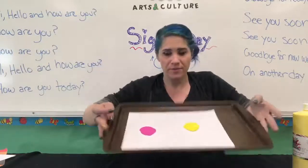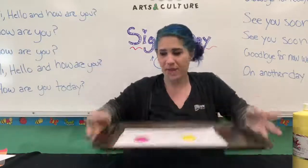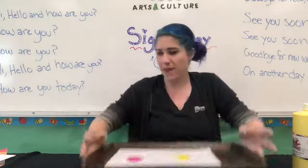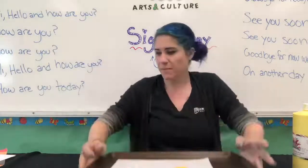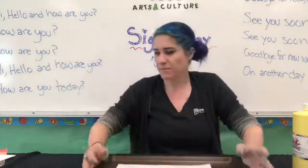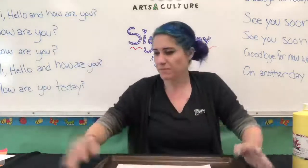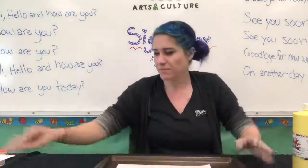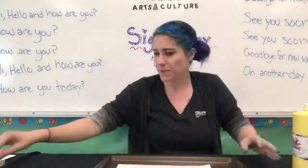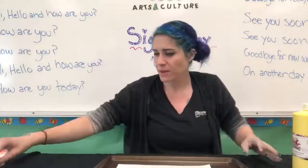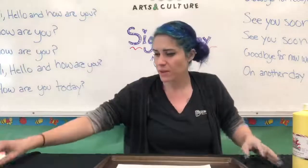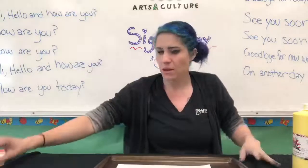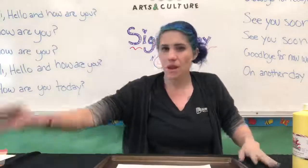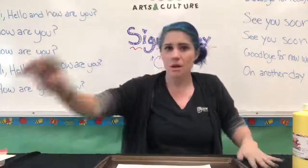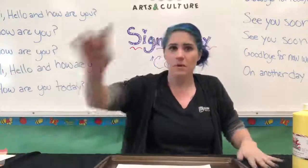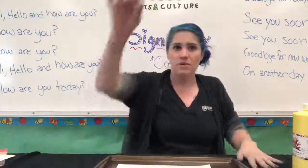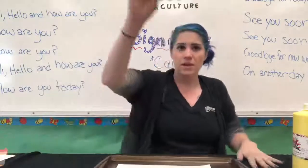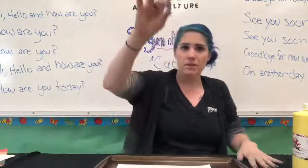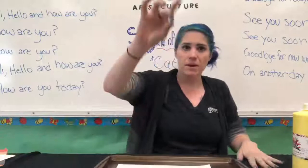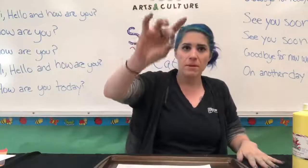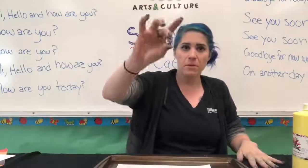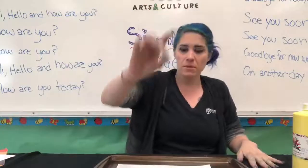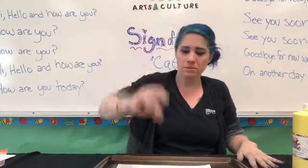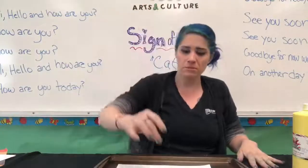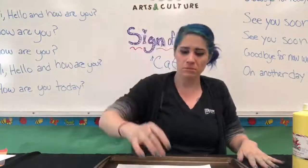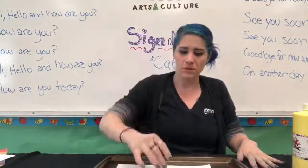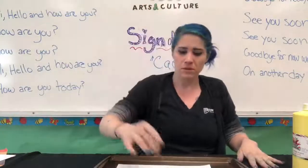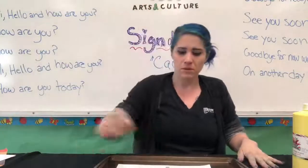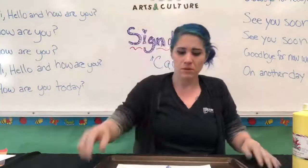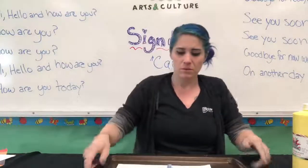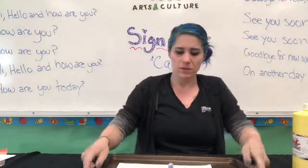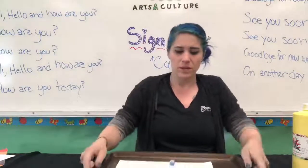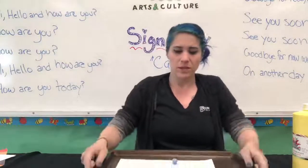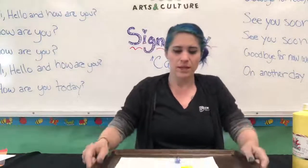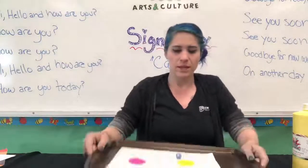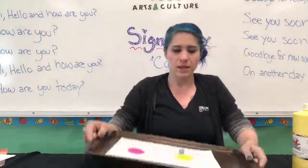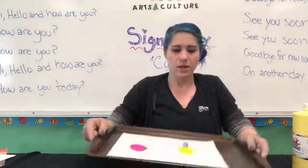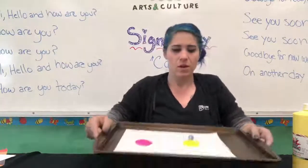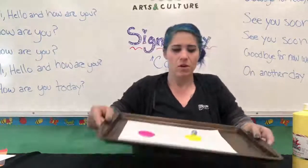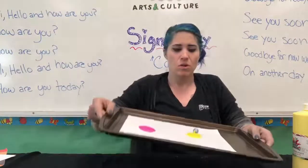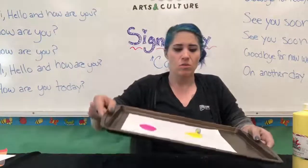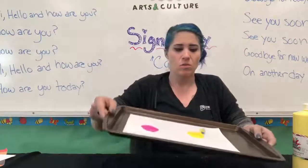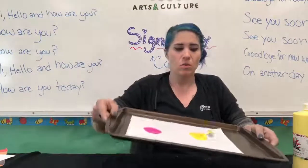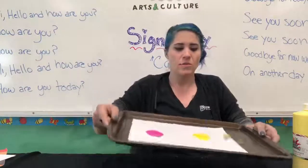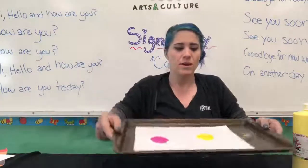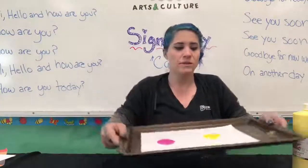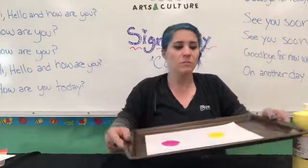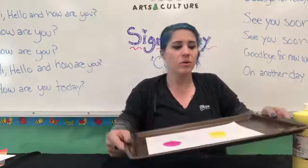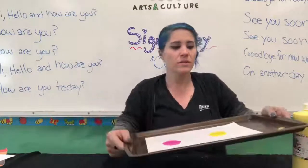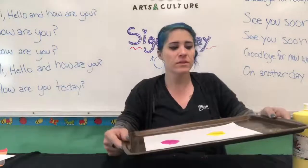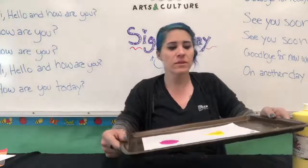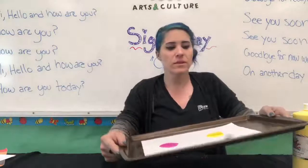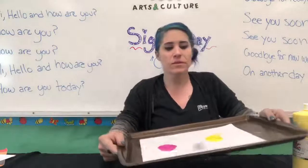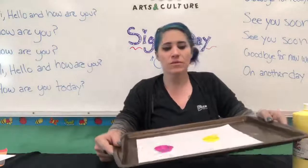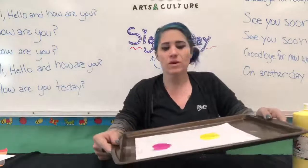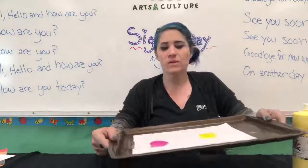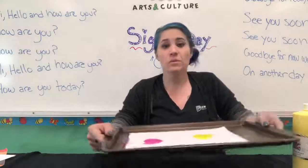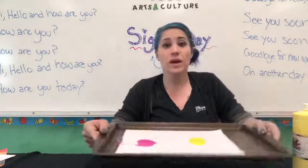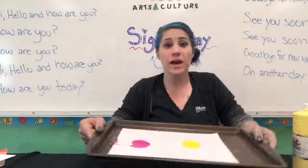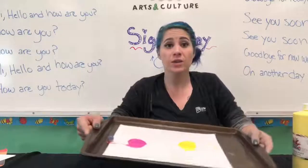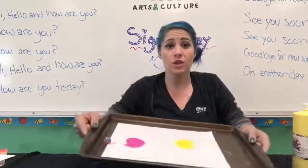okay? I'm gonna take my marble, I'm just gonna let that roll. Now it's important, the reason why I